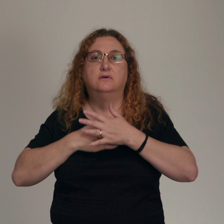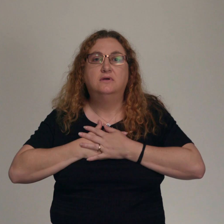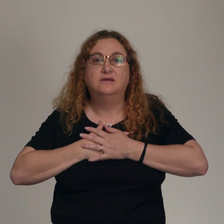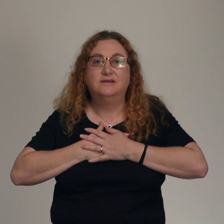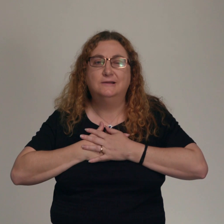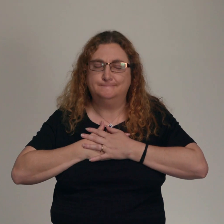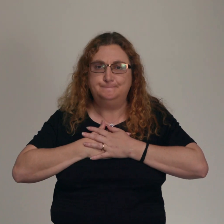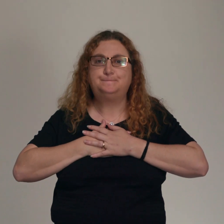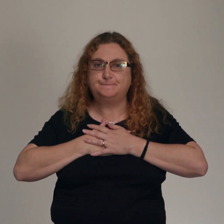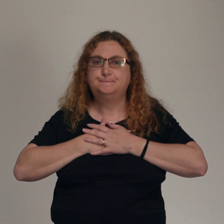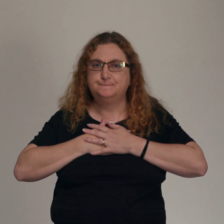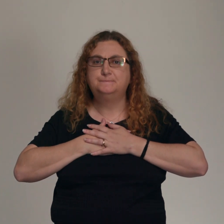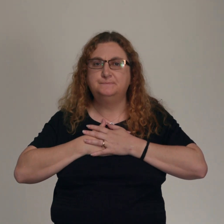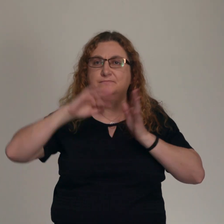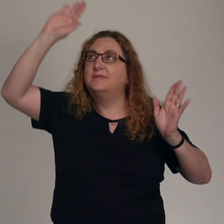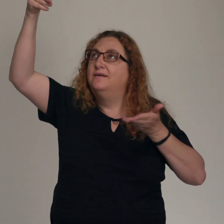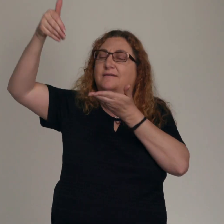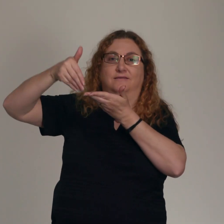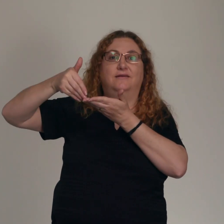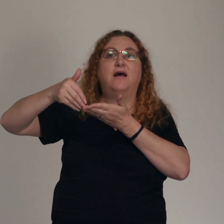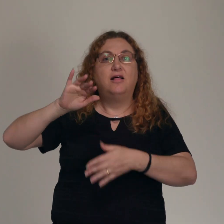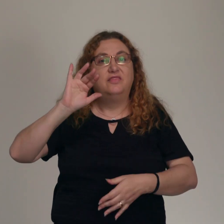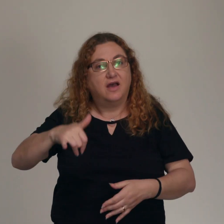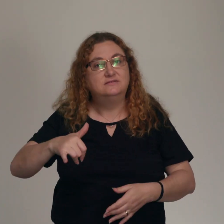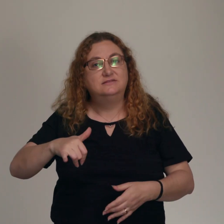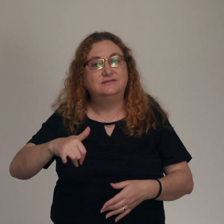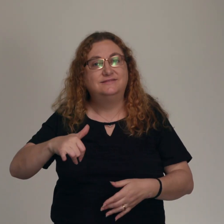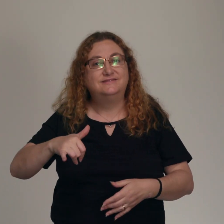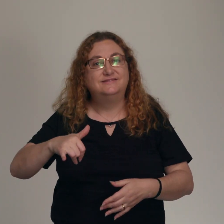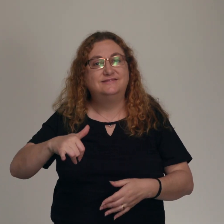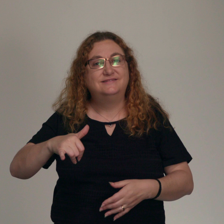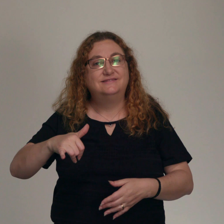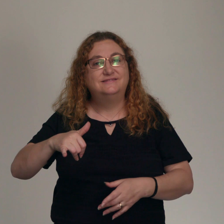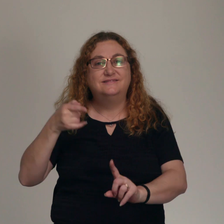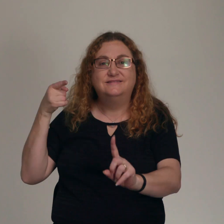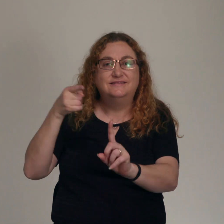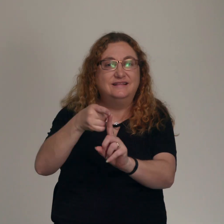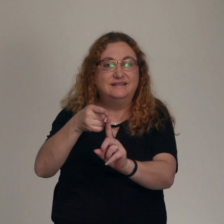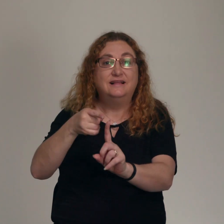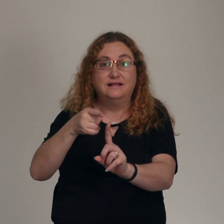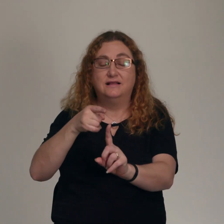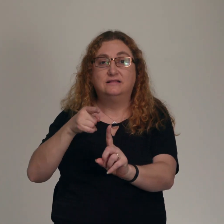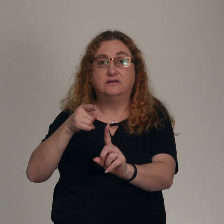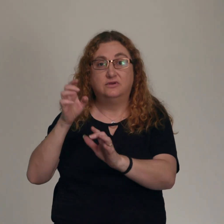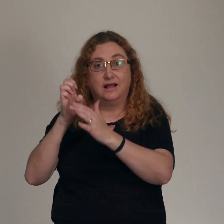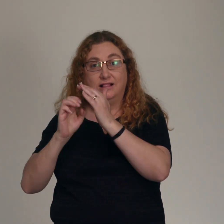Reconciliation follows the ministry of the greater Elijah. See, you know Elijah came back